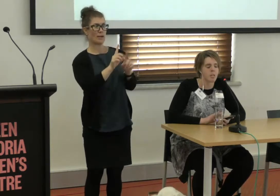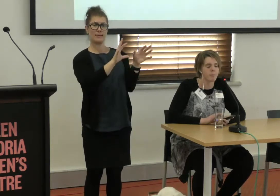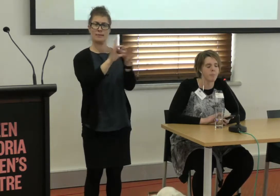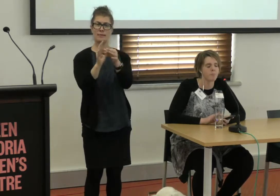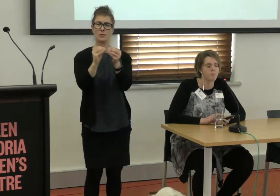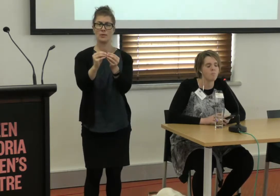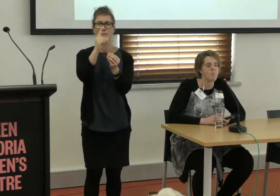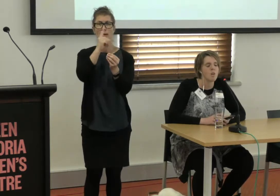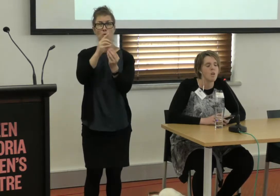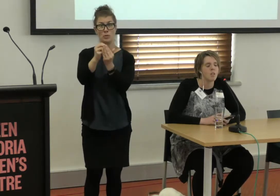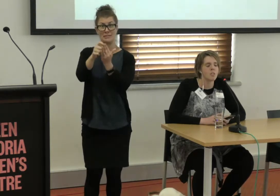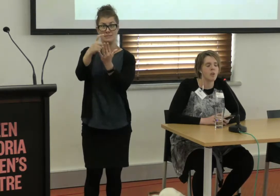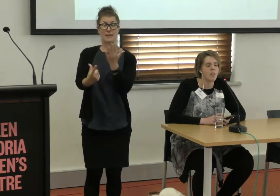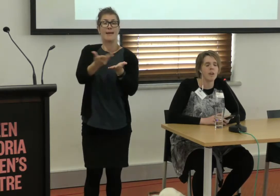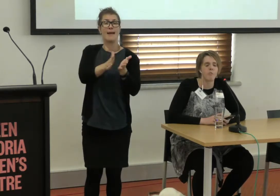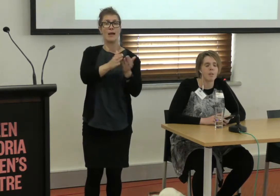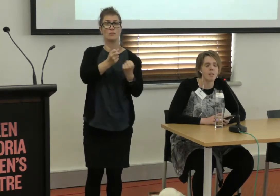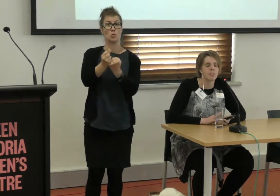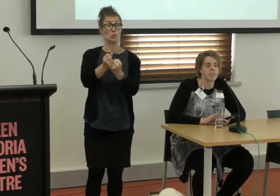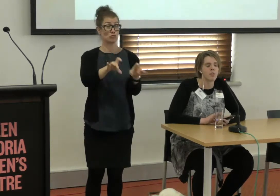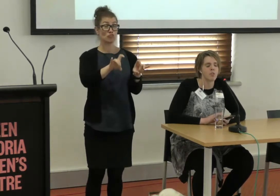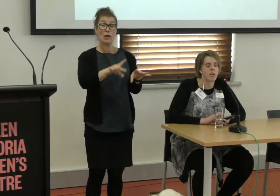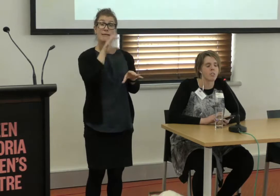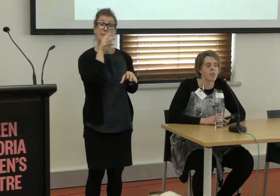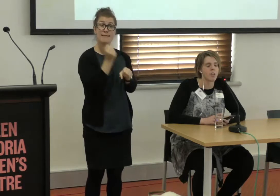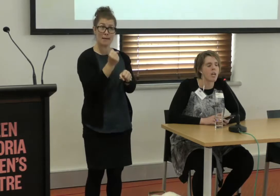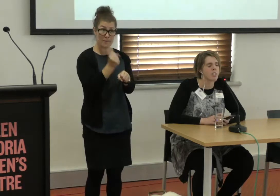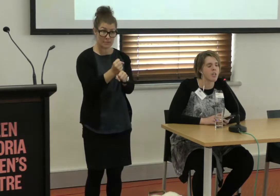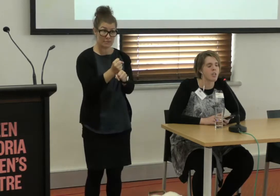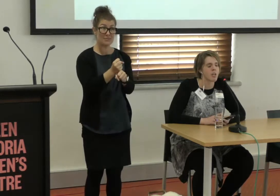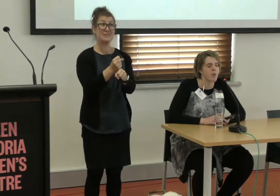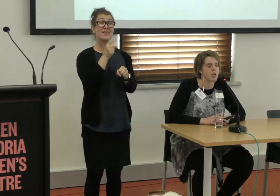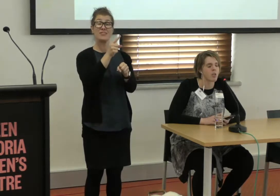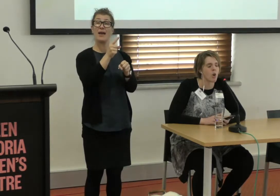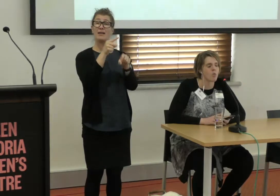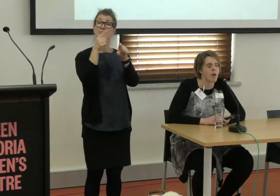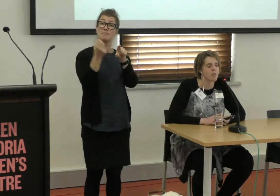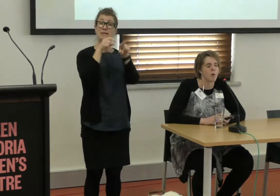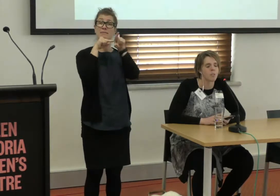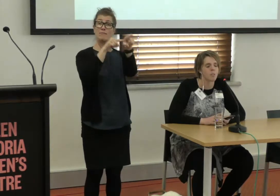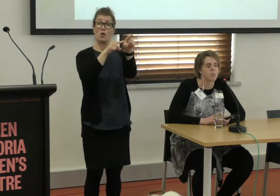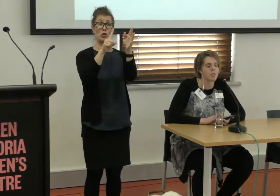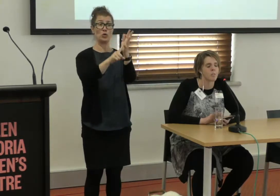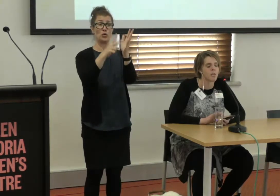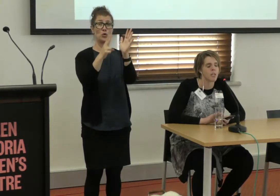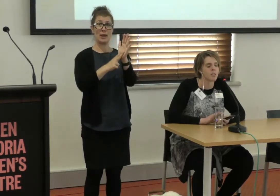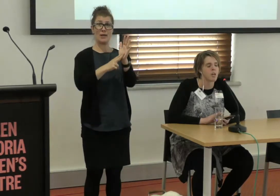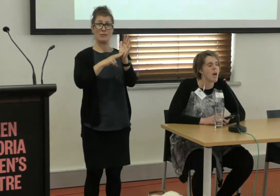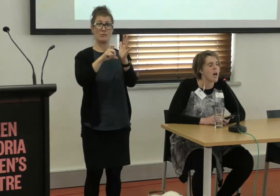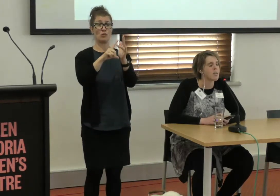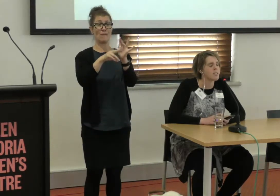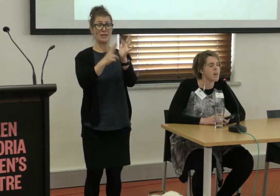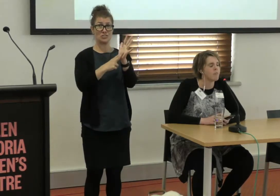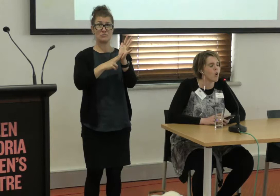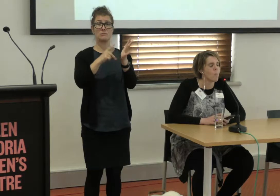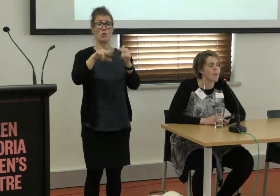disability. The Australian Government is a signatory to the United Nations Convention on the Rights of Persons with Disabilities and